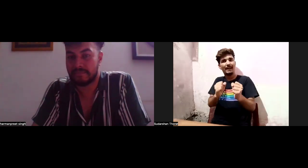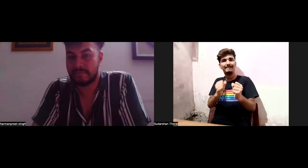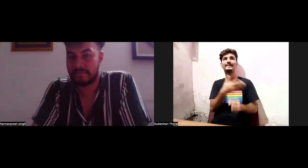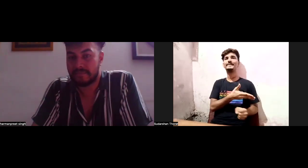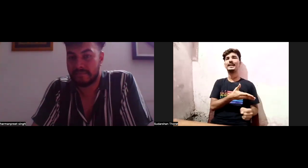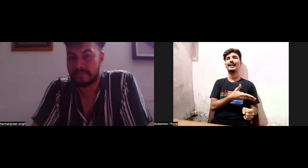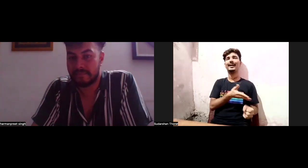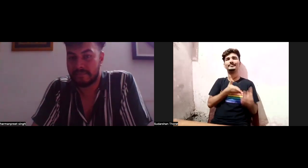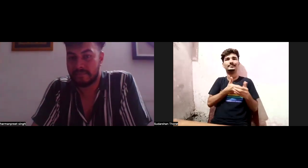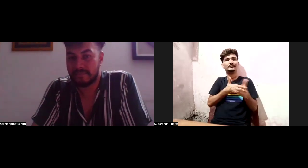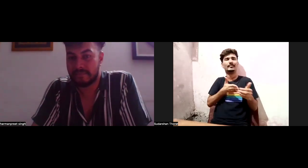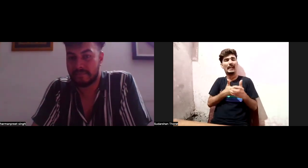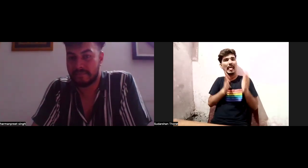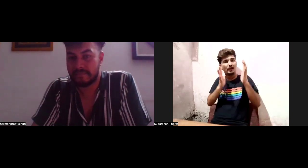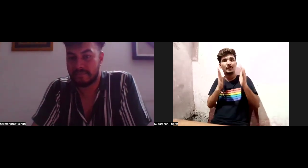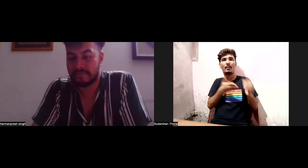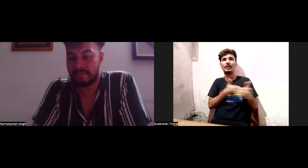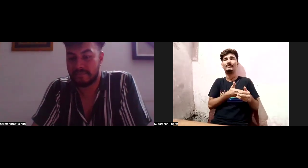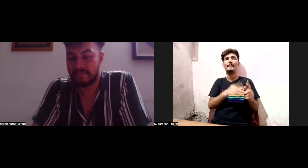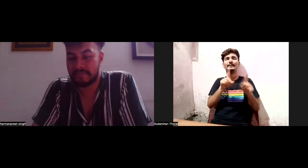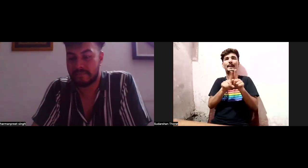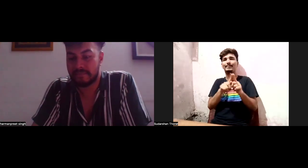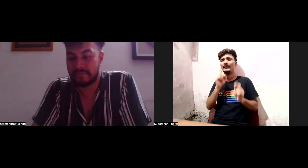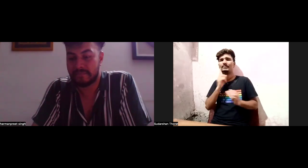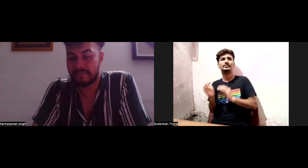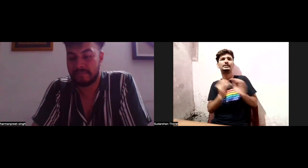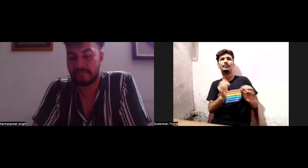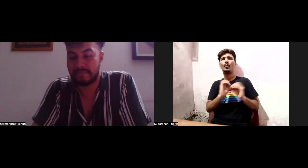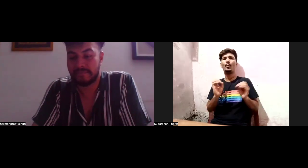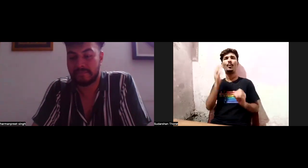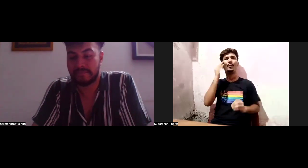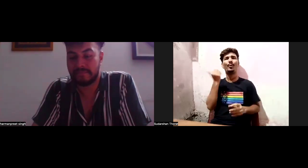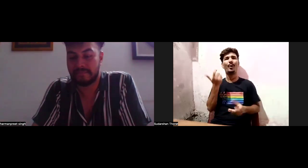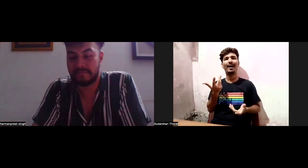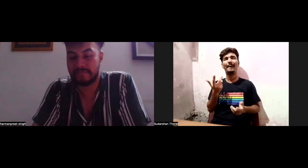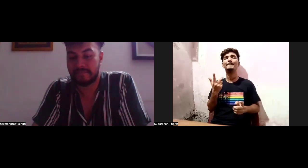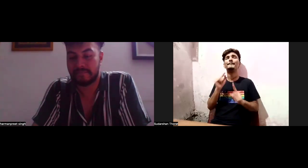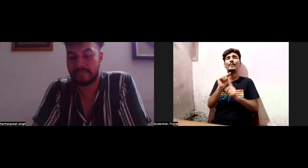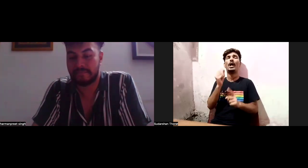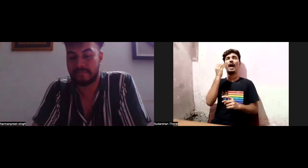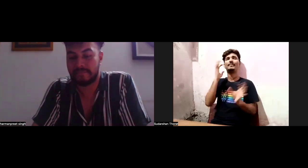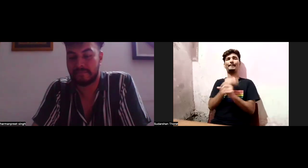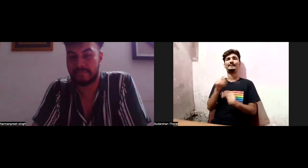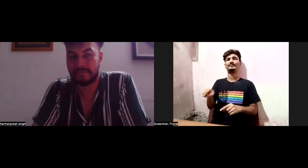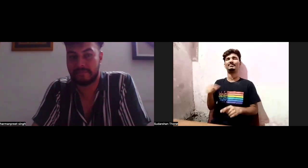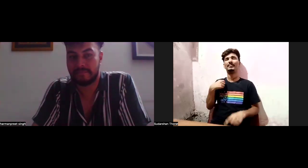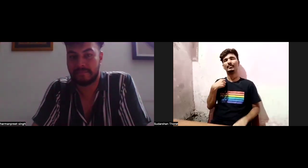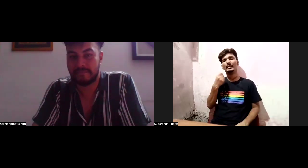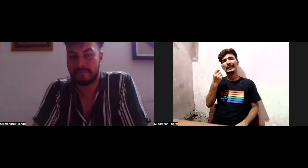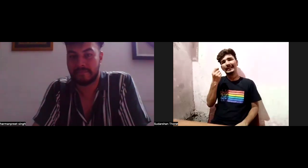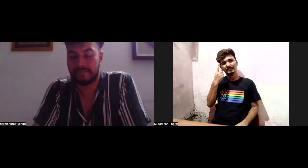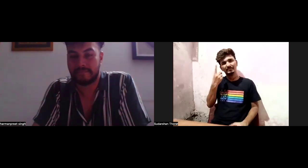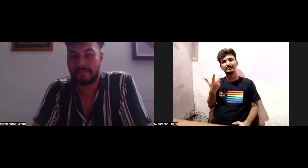own disability, and then they are belonging to the queer community as well. And other deaf people, they are not supporting them.